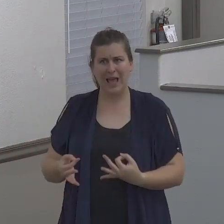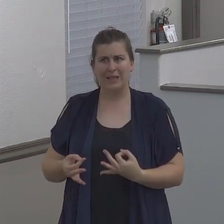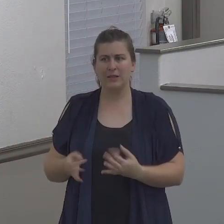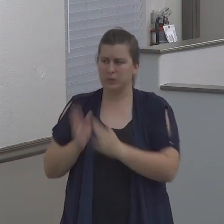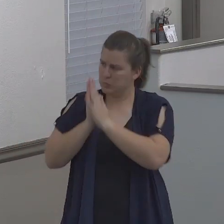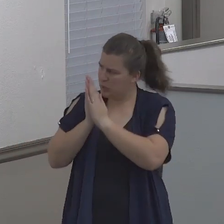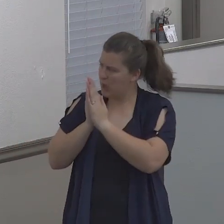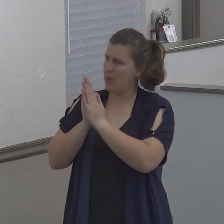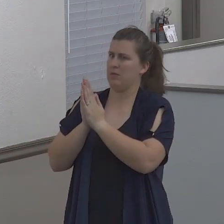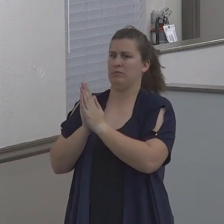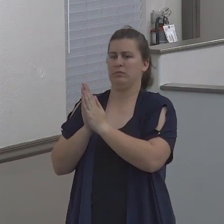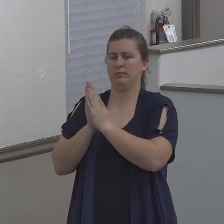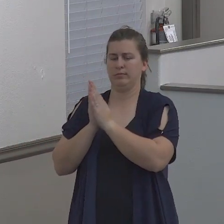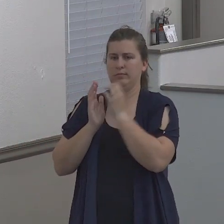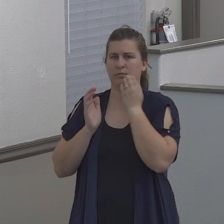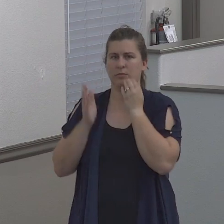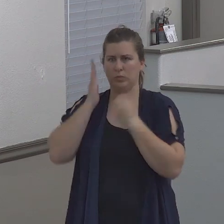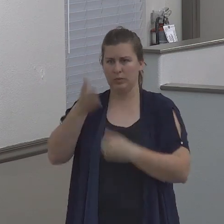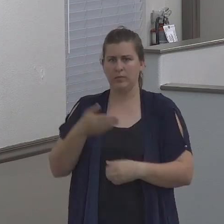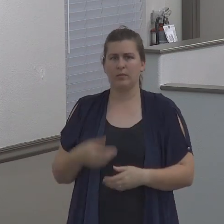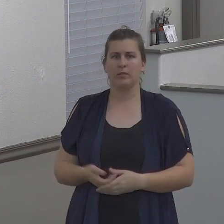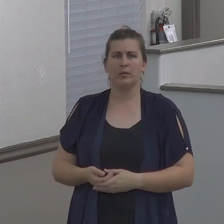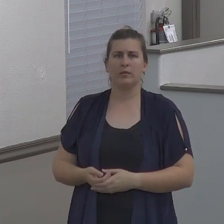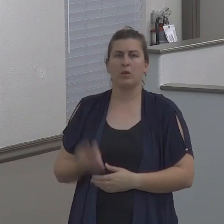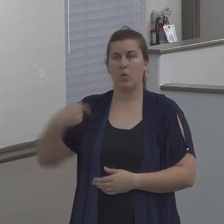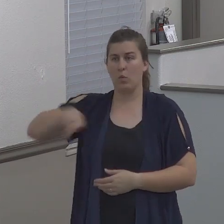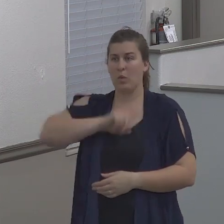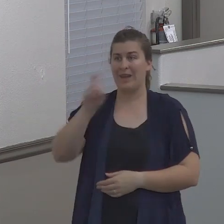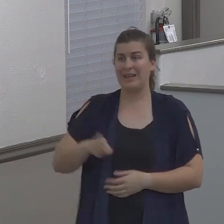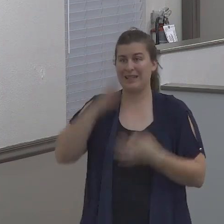Bible. We need to decide, I'm going to pray.